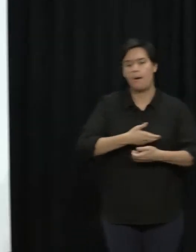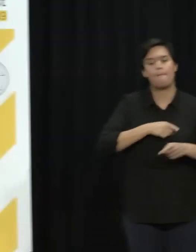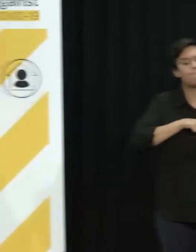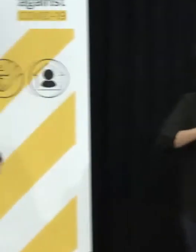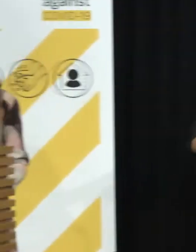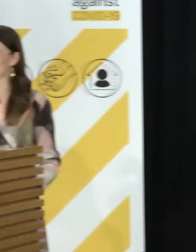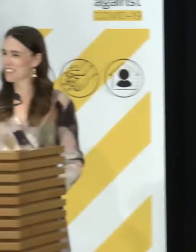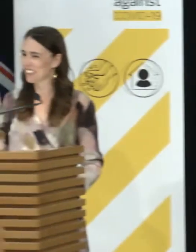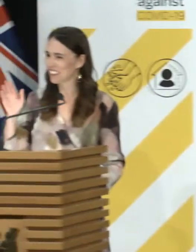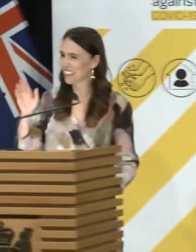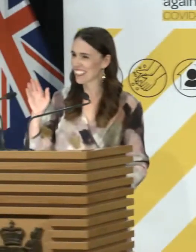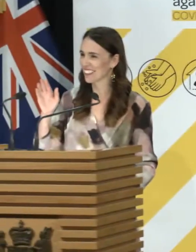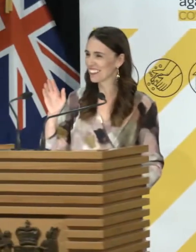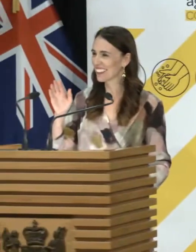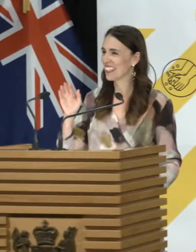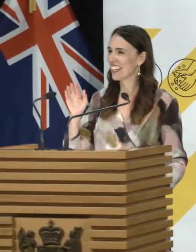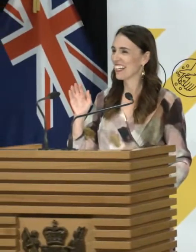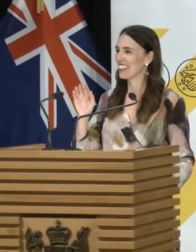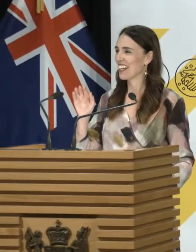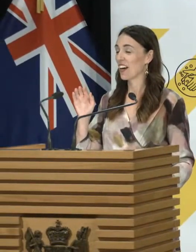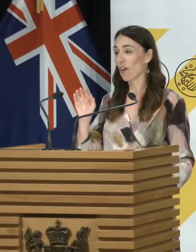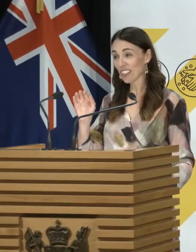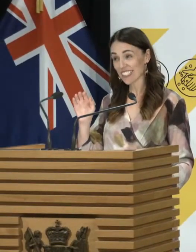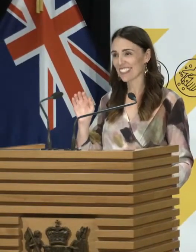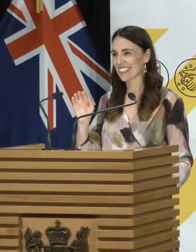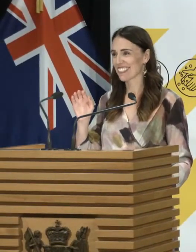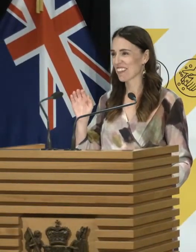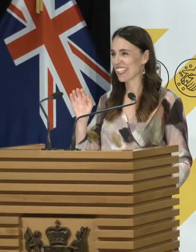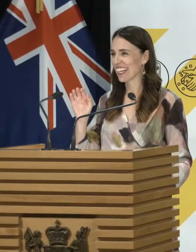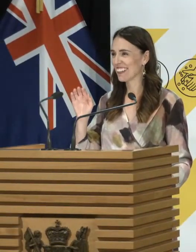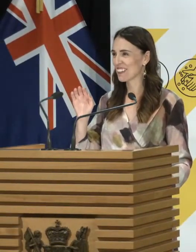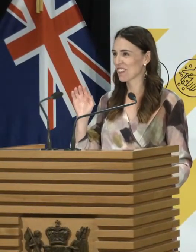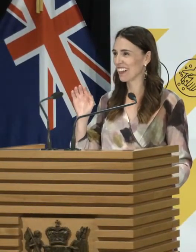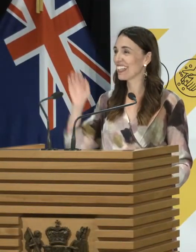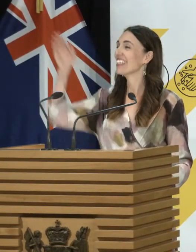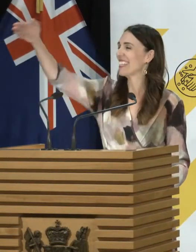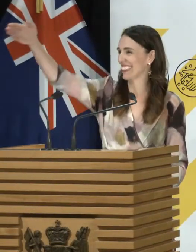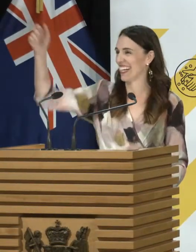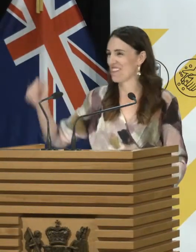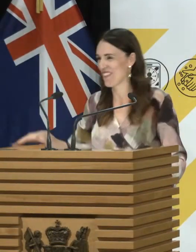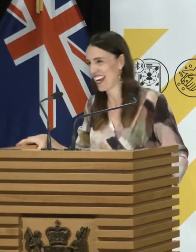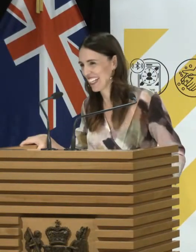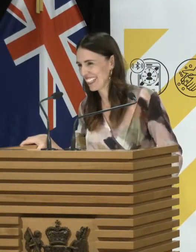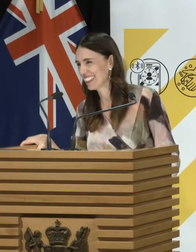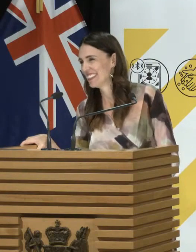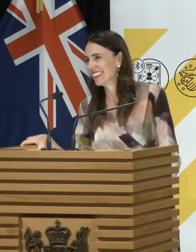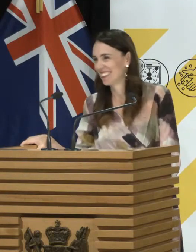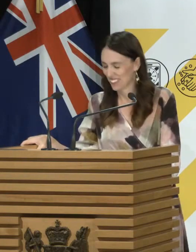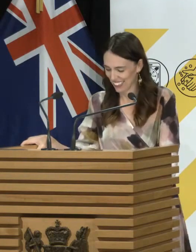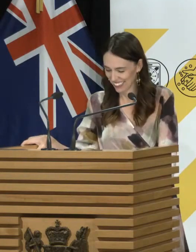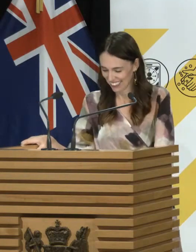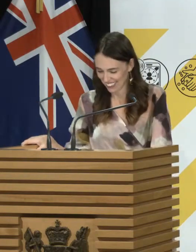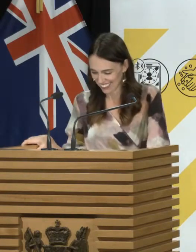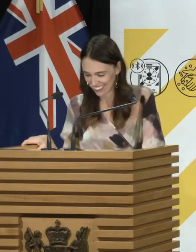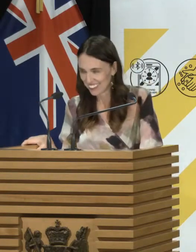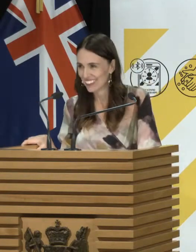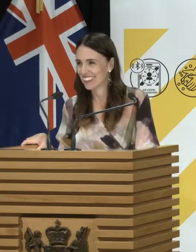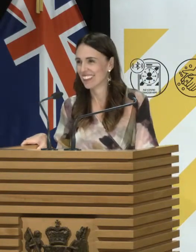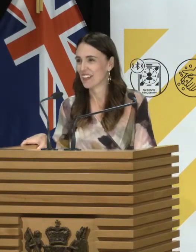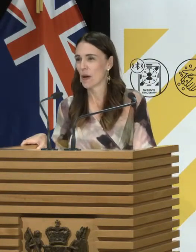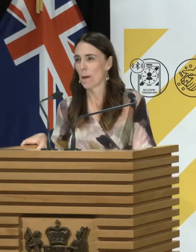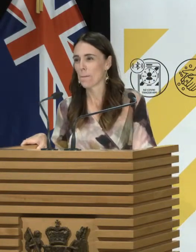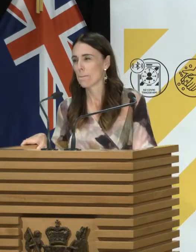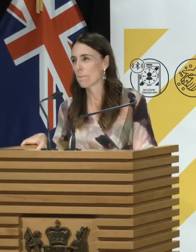struggling to remember who's had a question and who has not. Our honesty system here now applying. Yeah, down the back. Dr. Bloomfield, you said before that